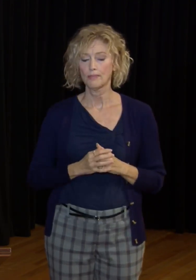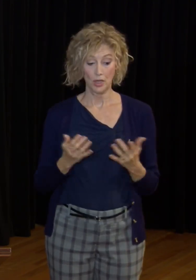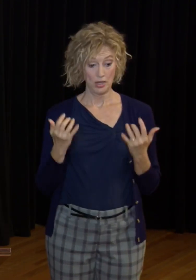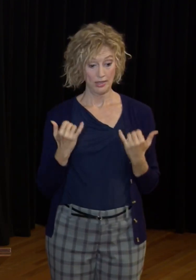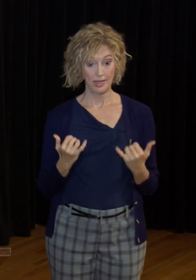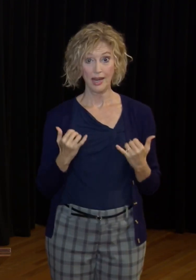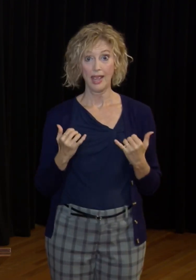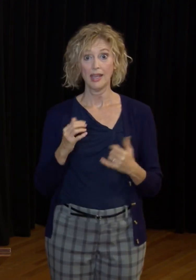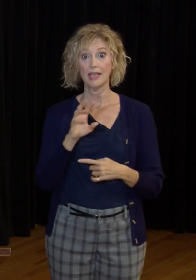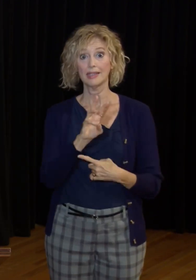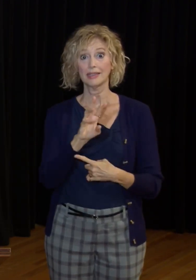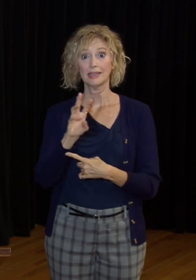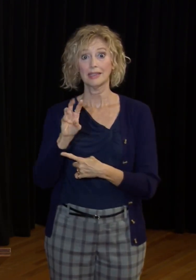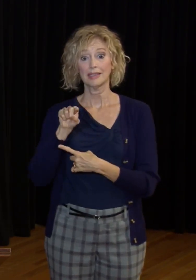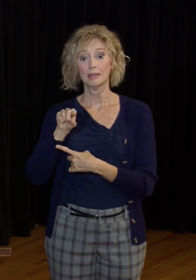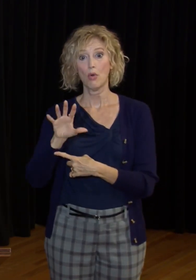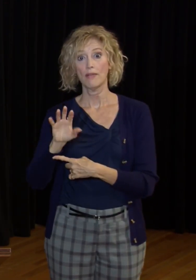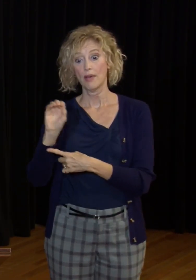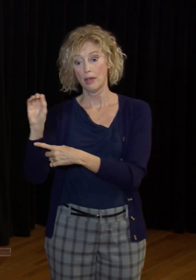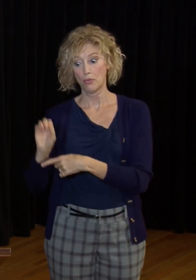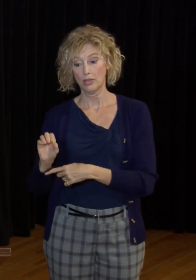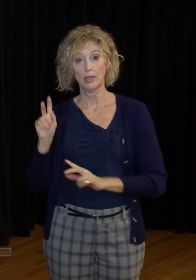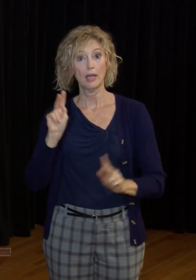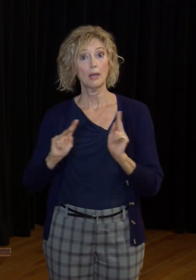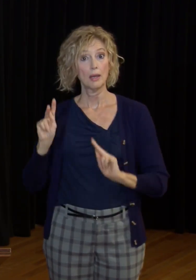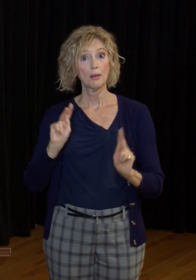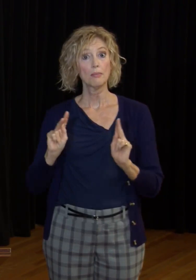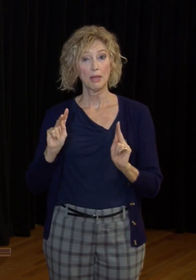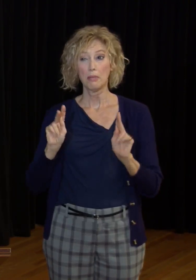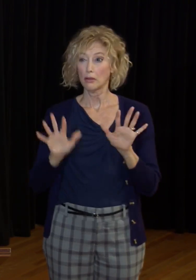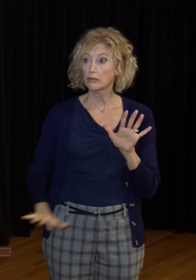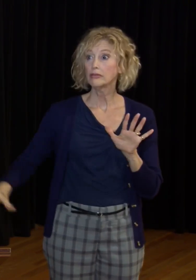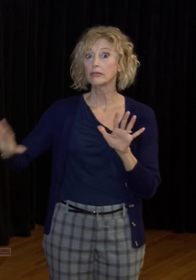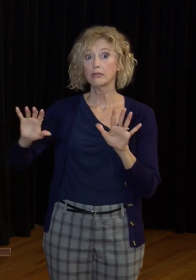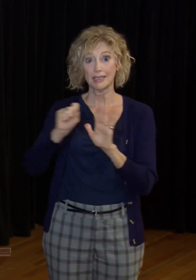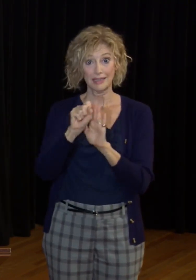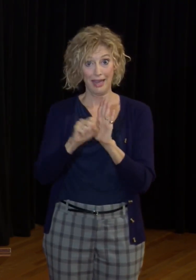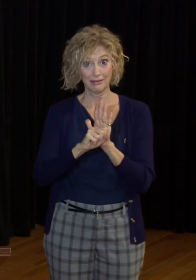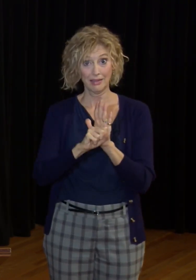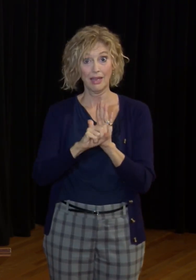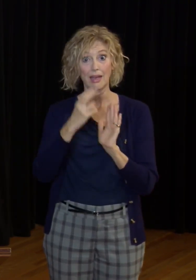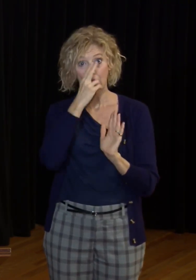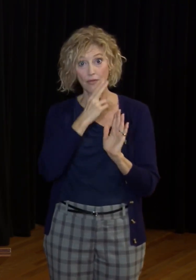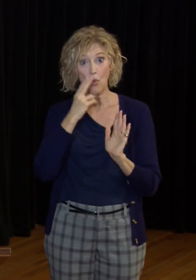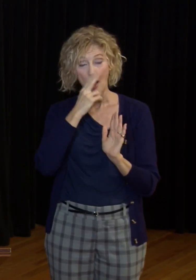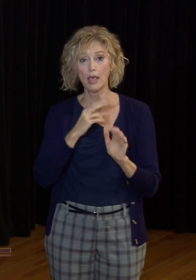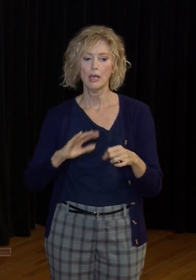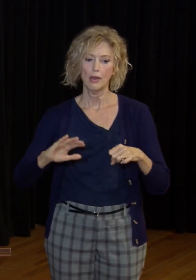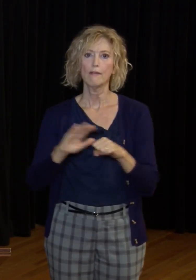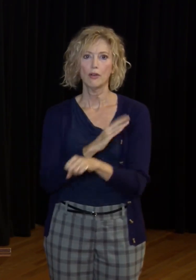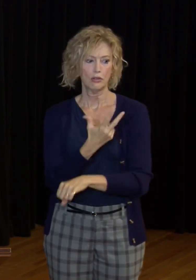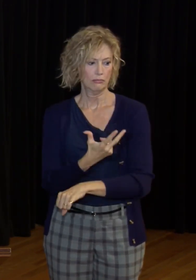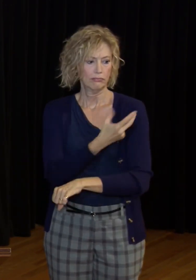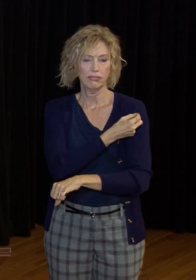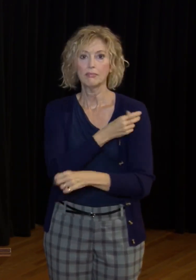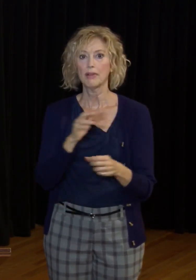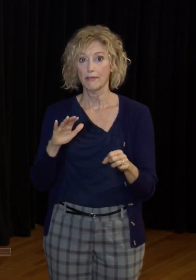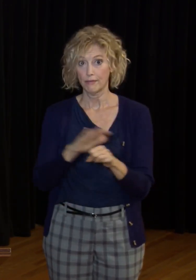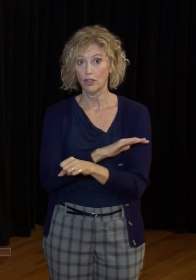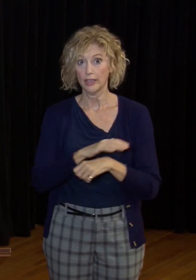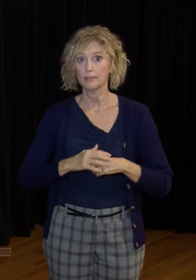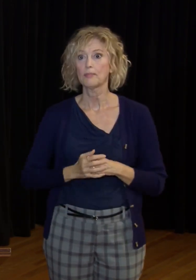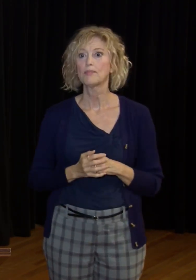of today, 66.5% of our people in the entire state, our population, is fully vaccinated. Or